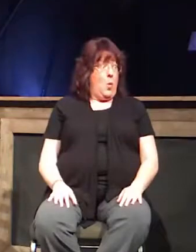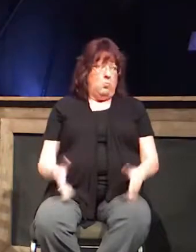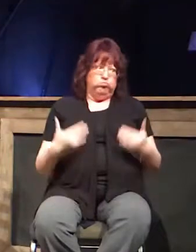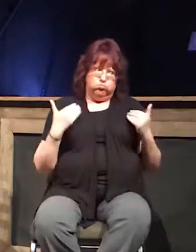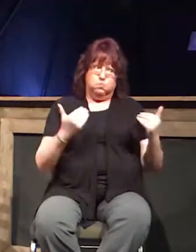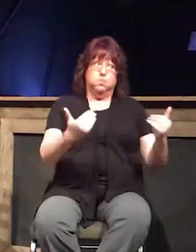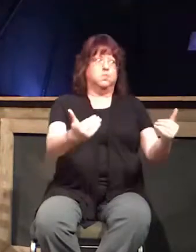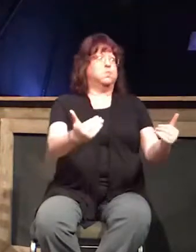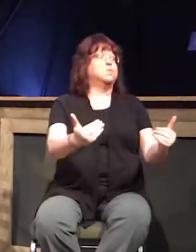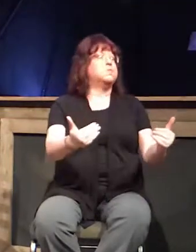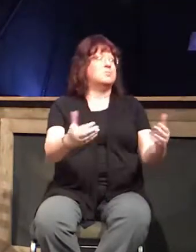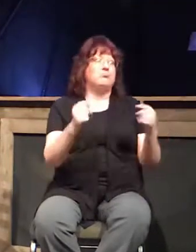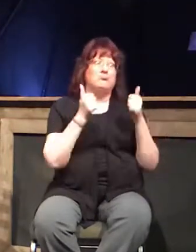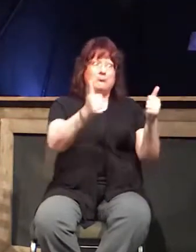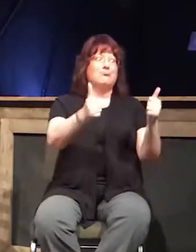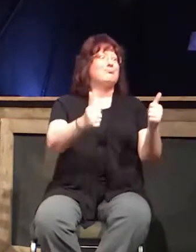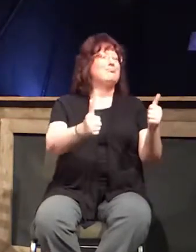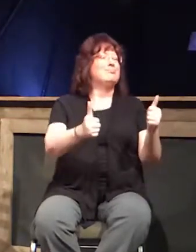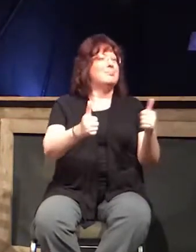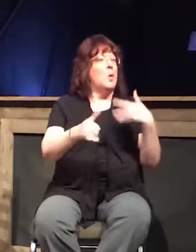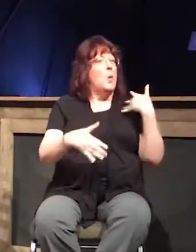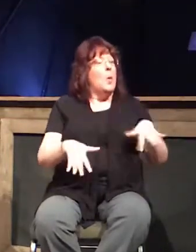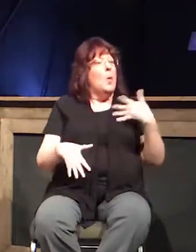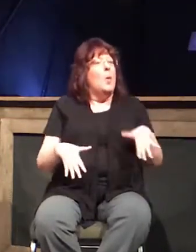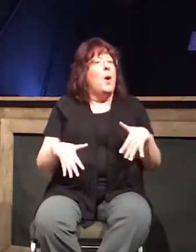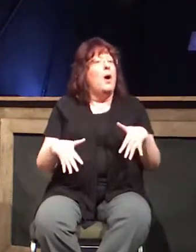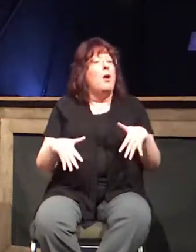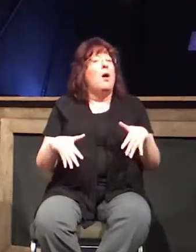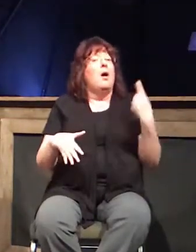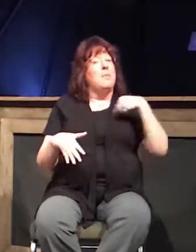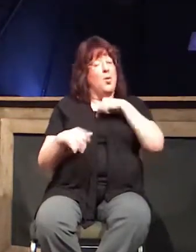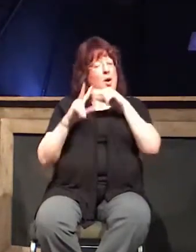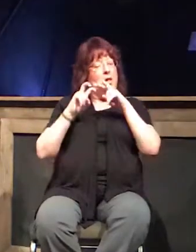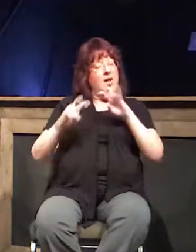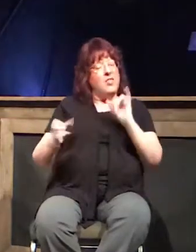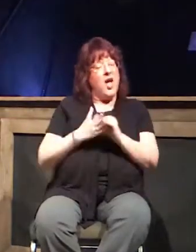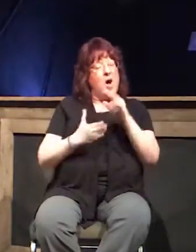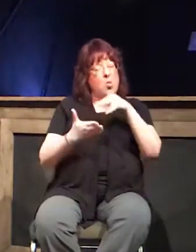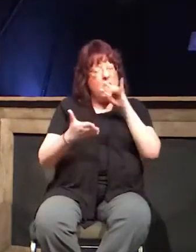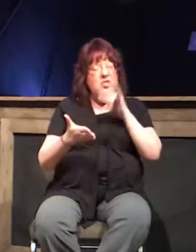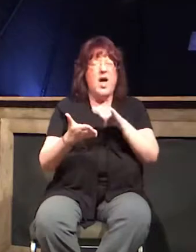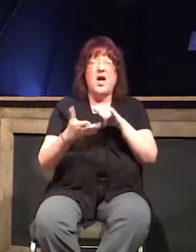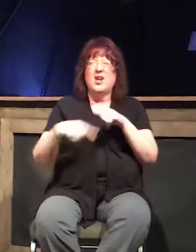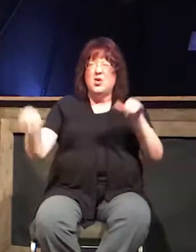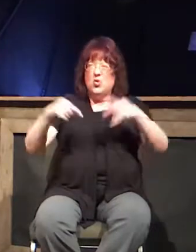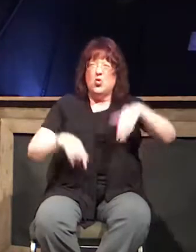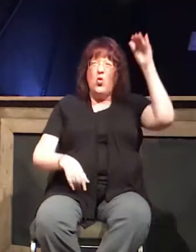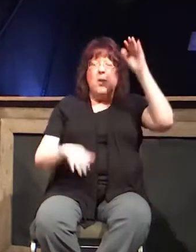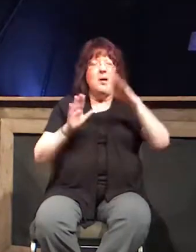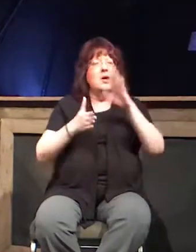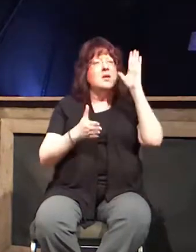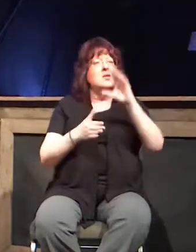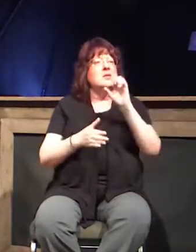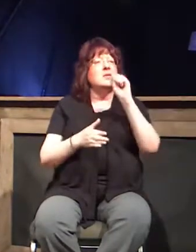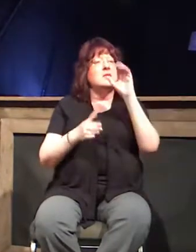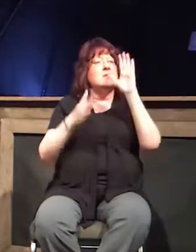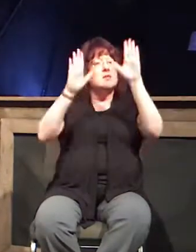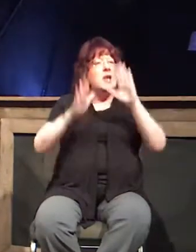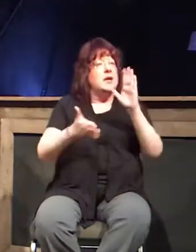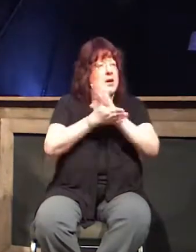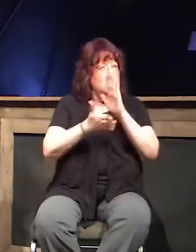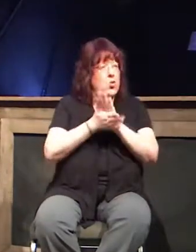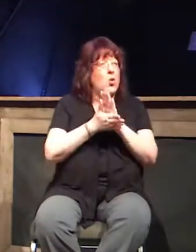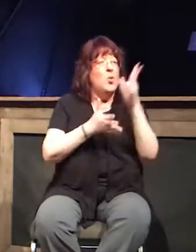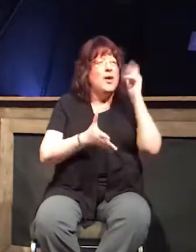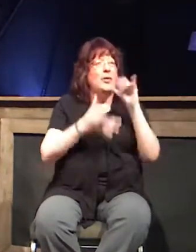giddy up. All right, that's just some intense moments right there. But we look at that and we read that. And how many of you grew up going to Sunday school? You know, in